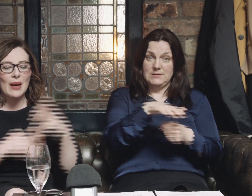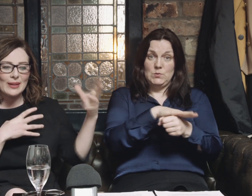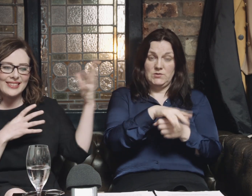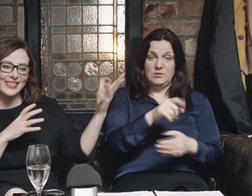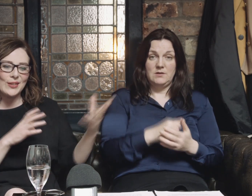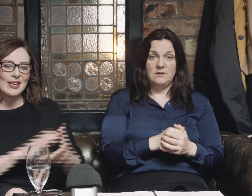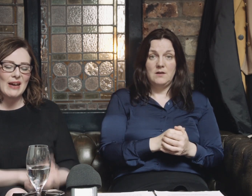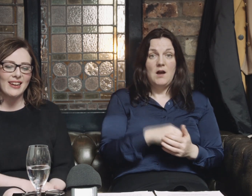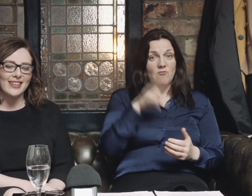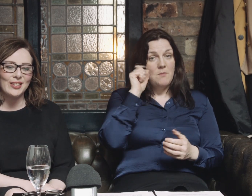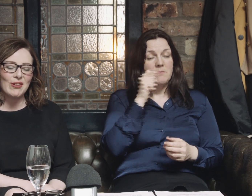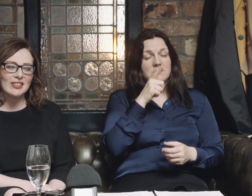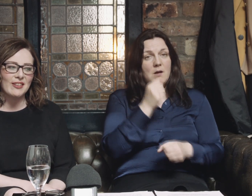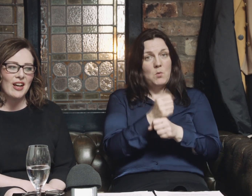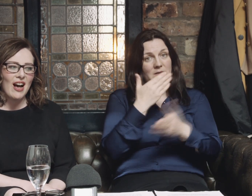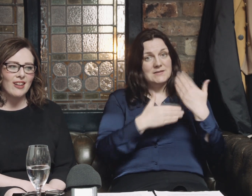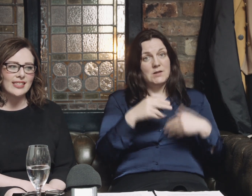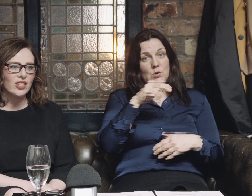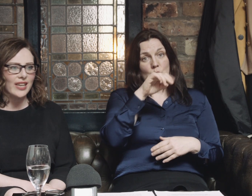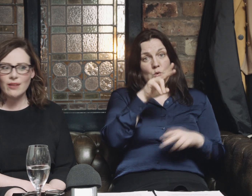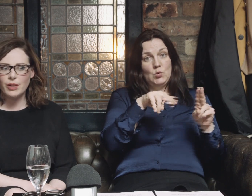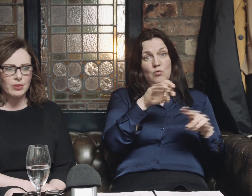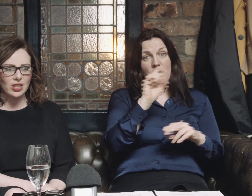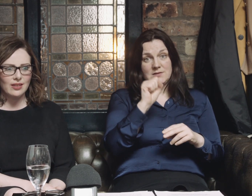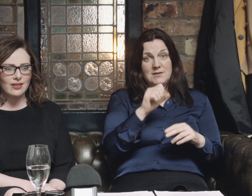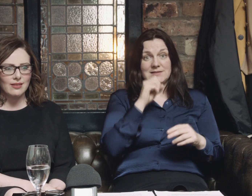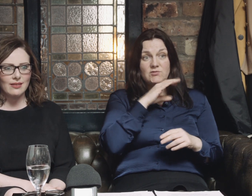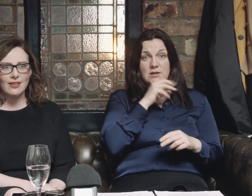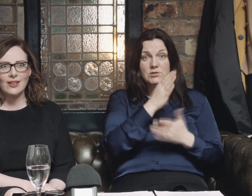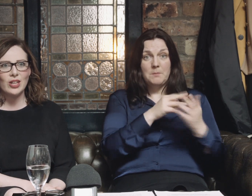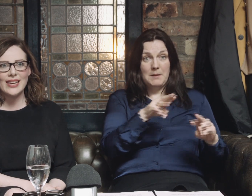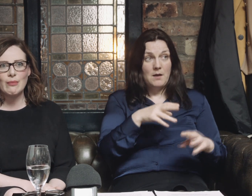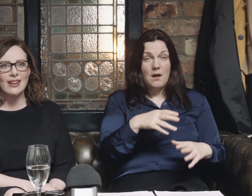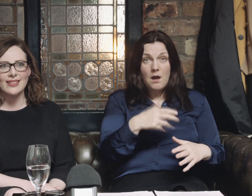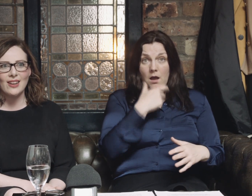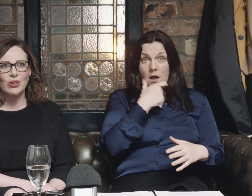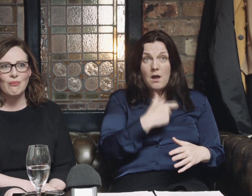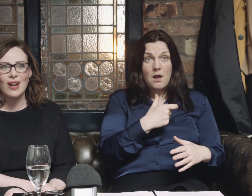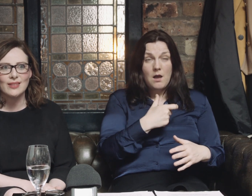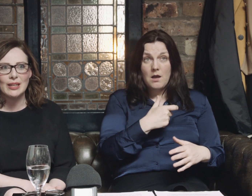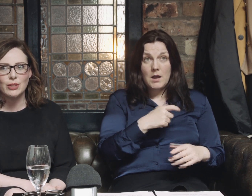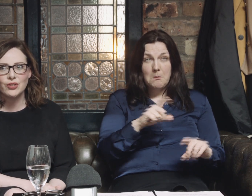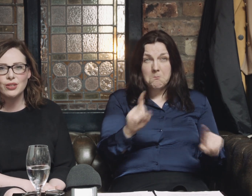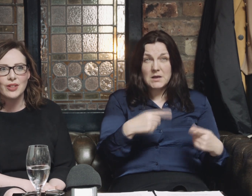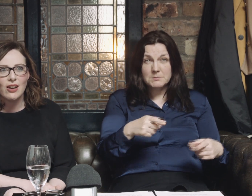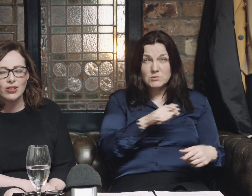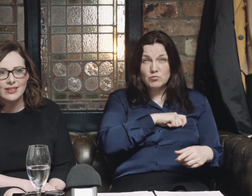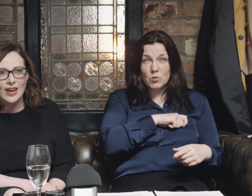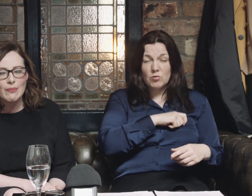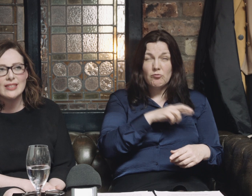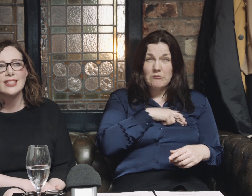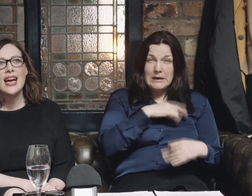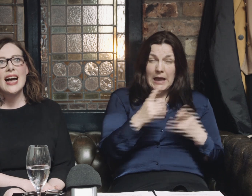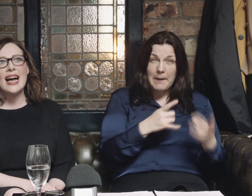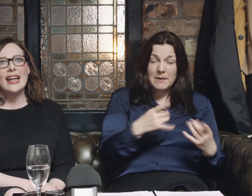I remember talking about it in Ross on Saturday, and people just looking at me like that couldn't possibly be true, or that couldn't